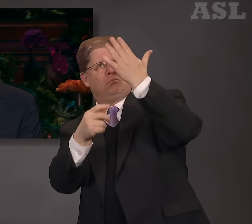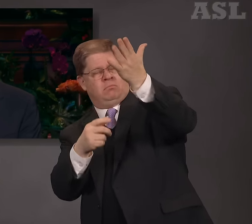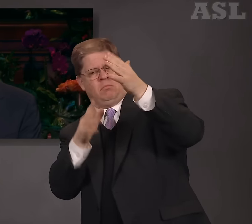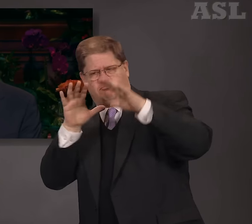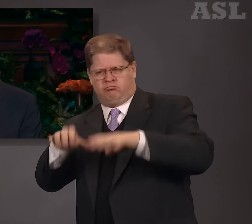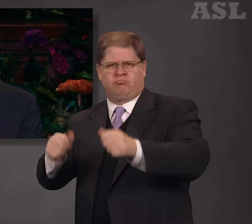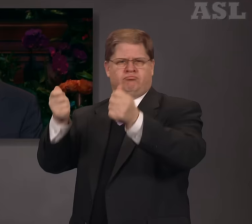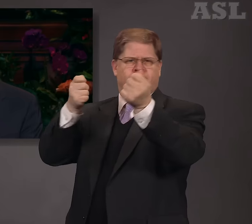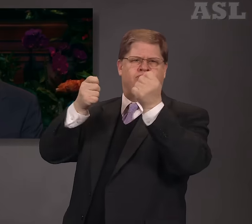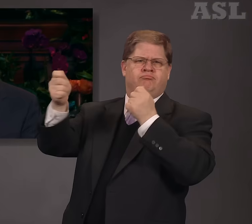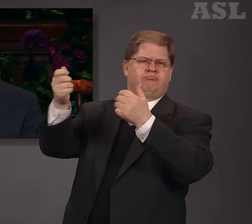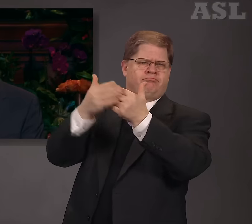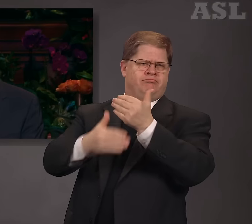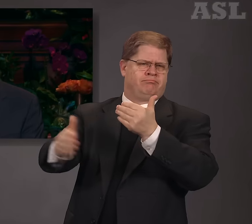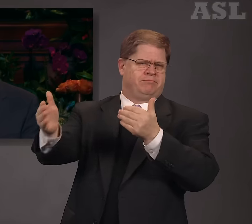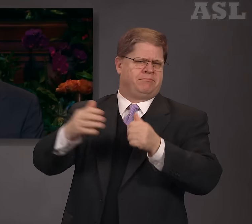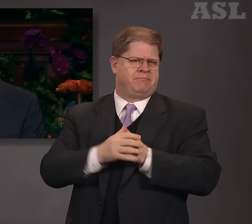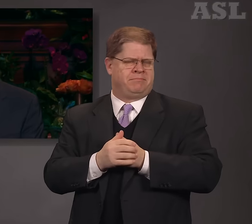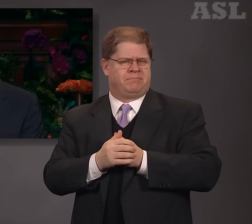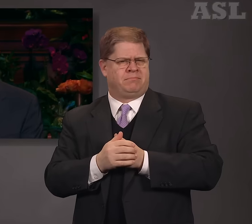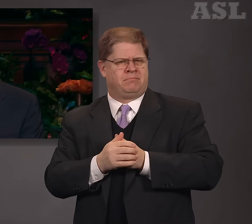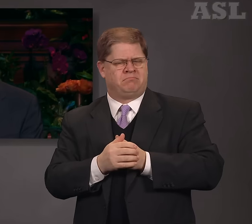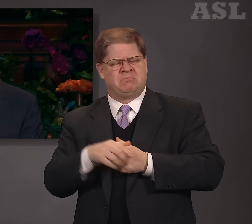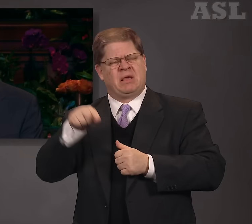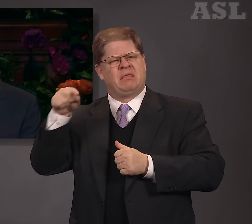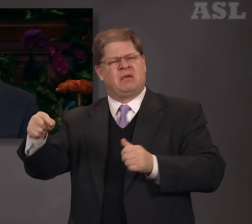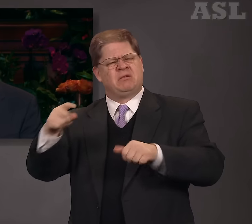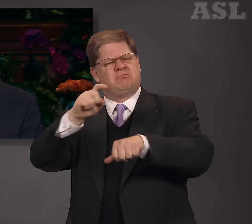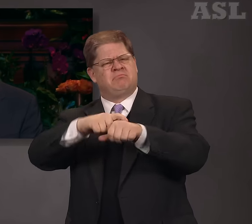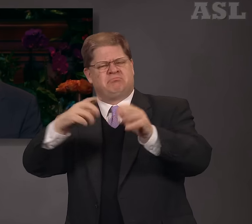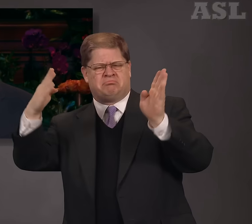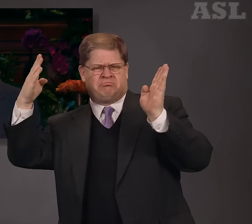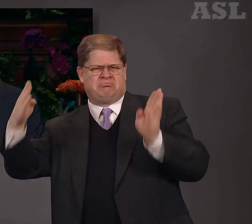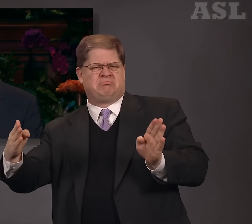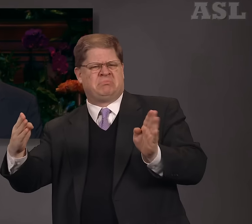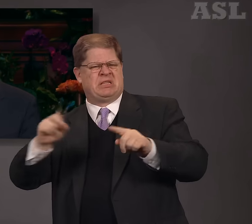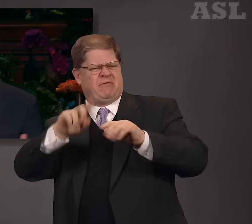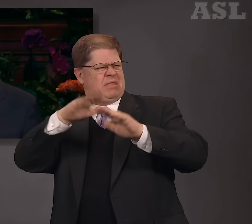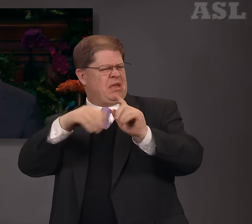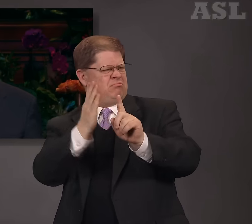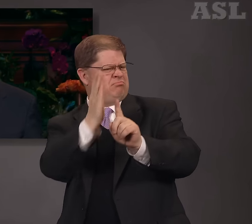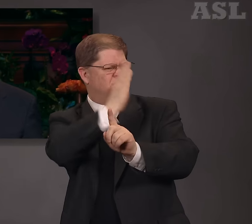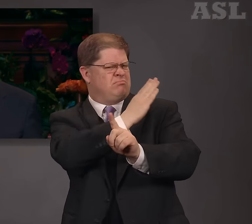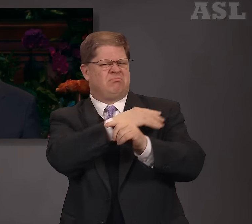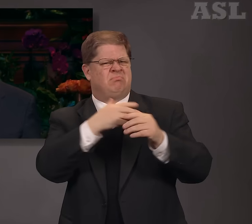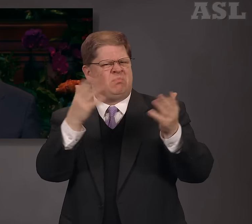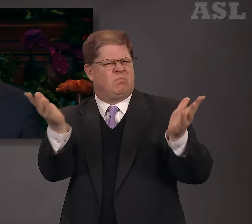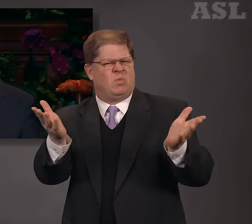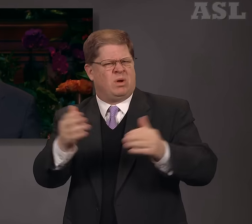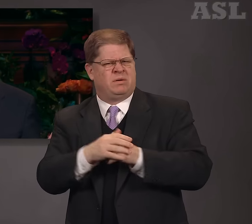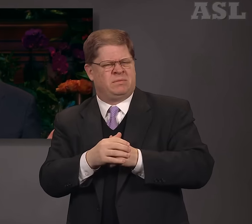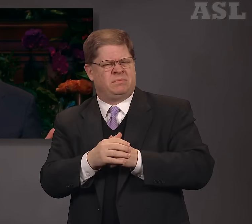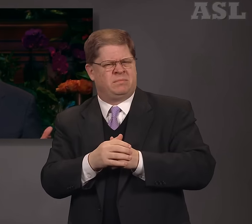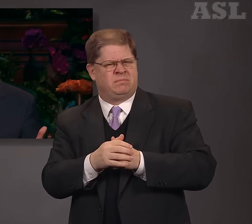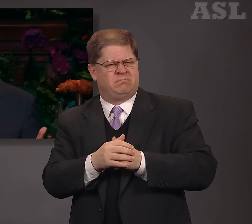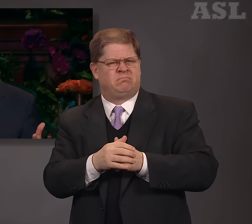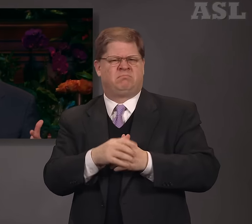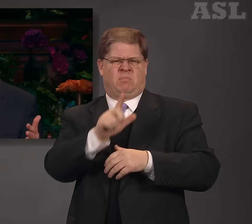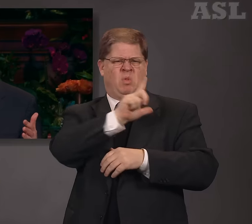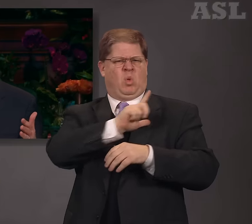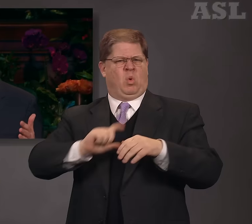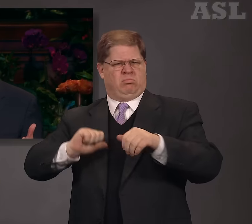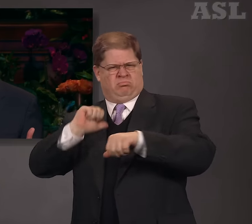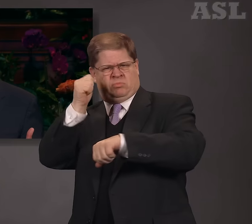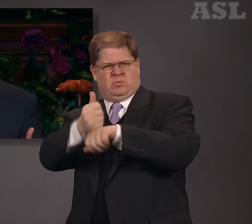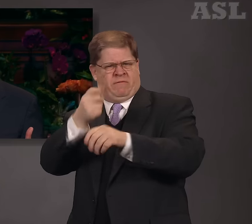Savior Jesus Christ and his millennial reign. So what's different about this dispensation? What has